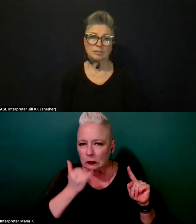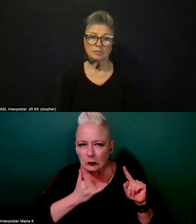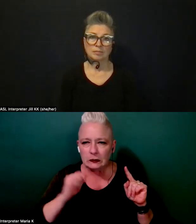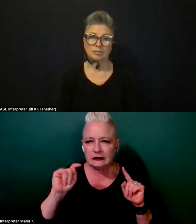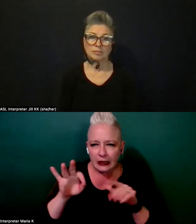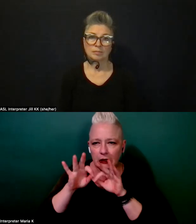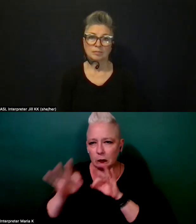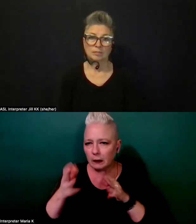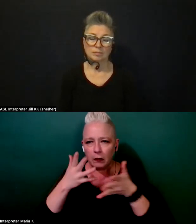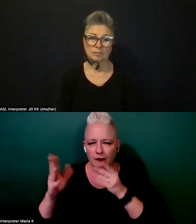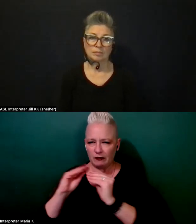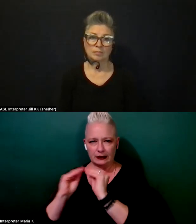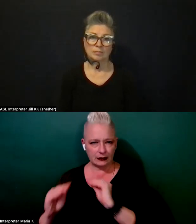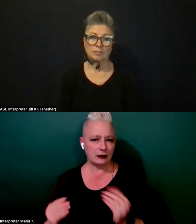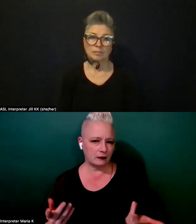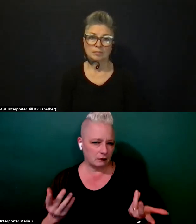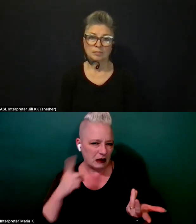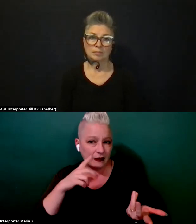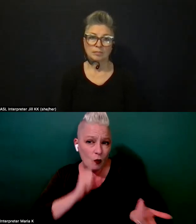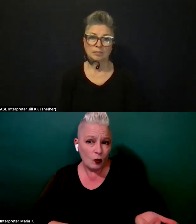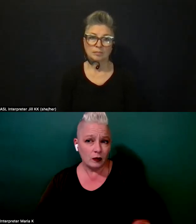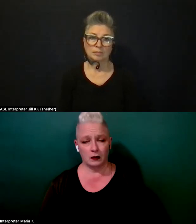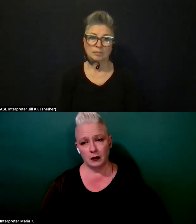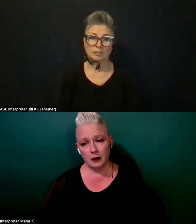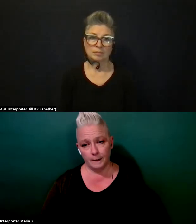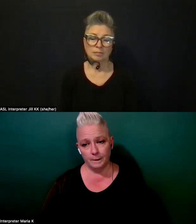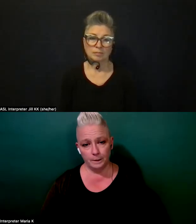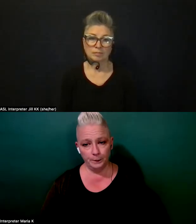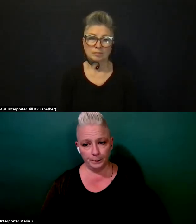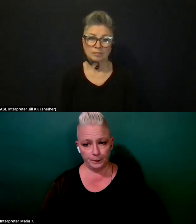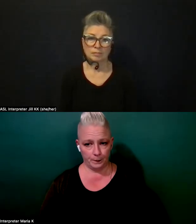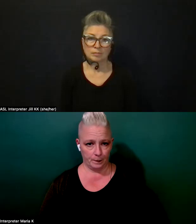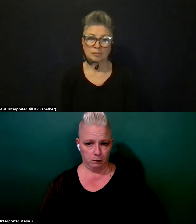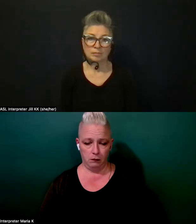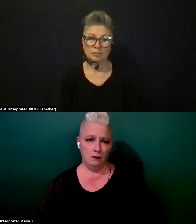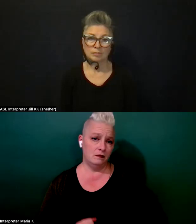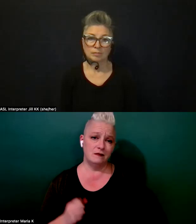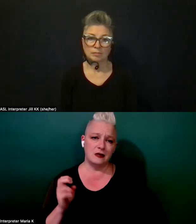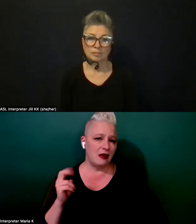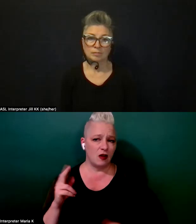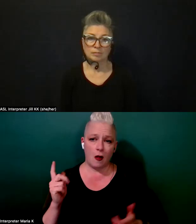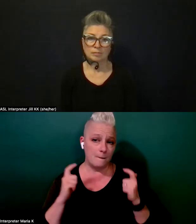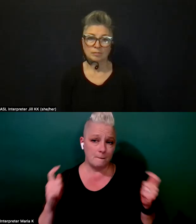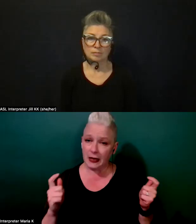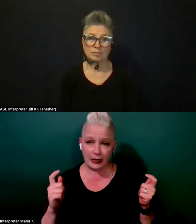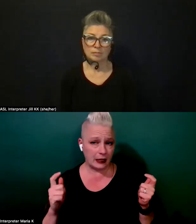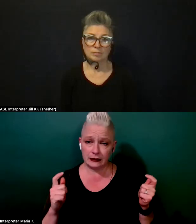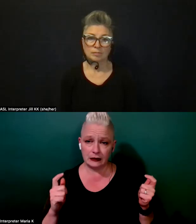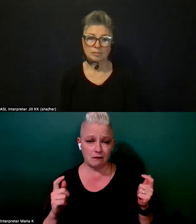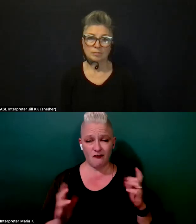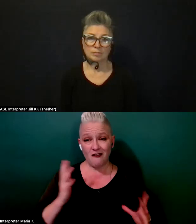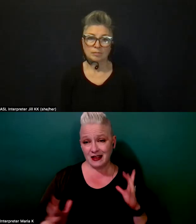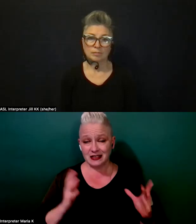come with age and stuff. Um, but yeah, I mean, there's always, even on the biggest jobs, there's always